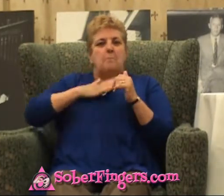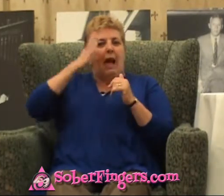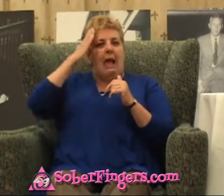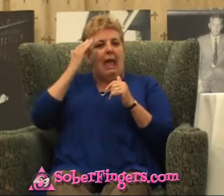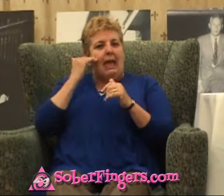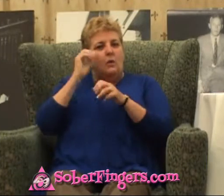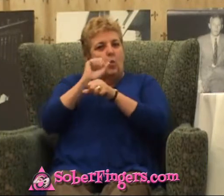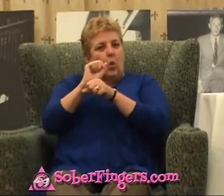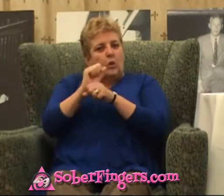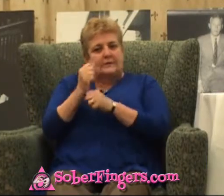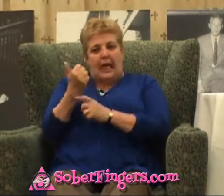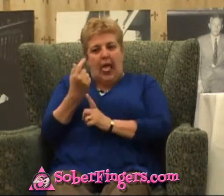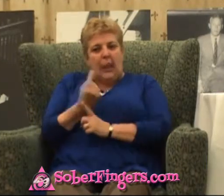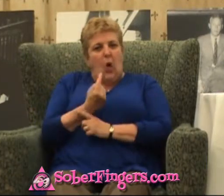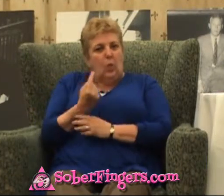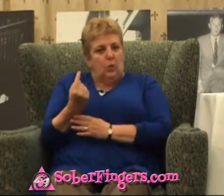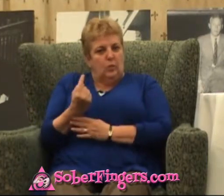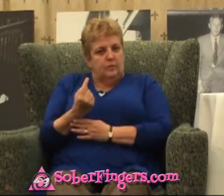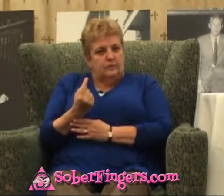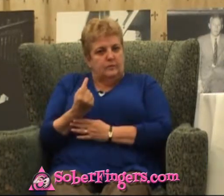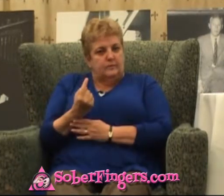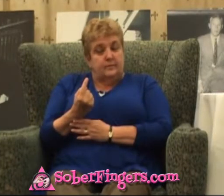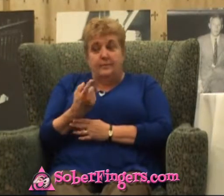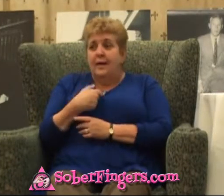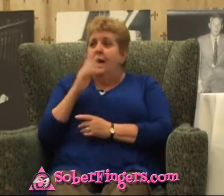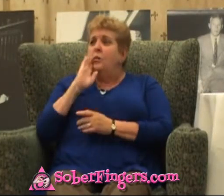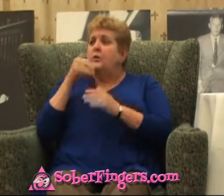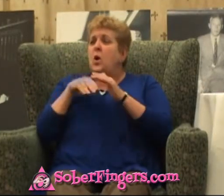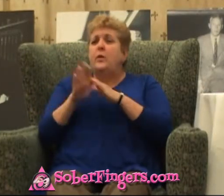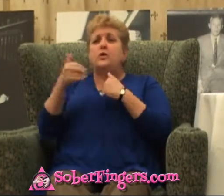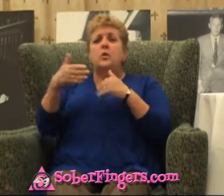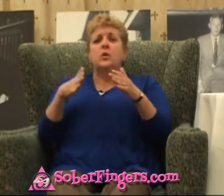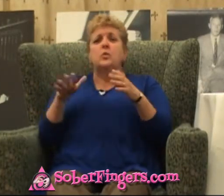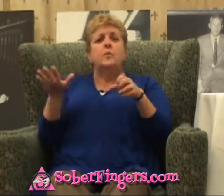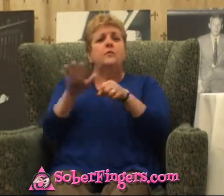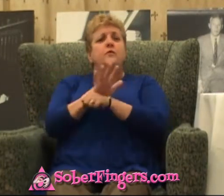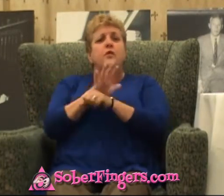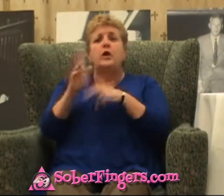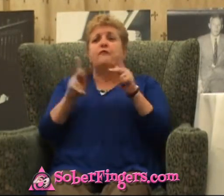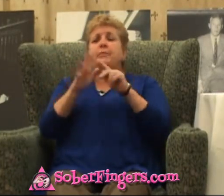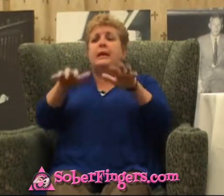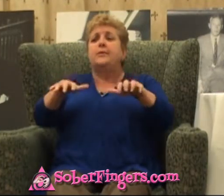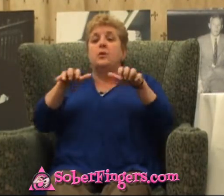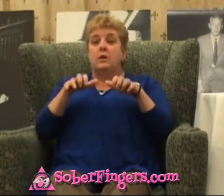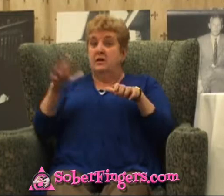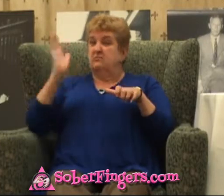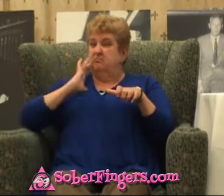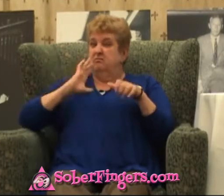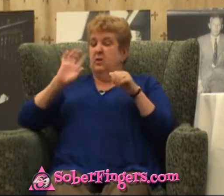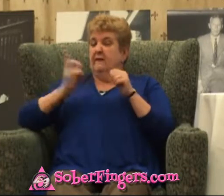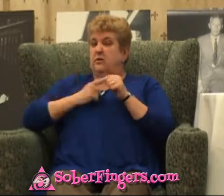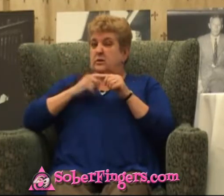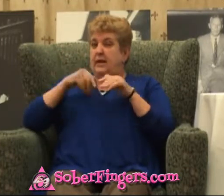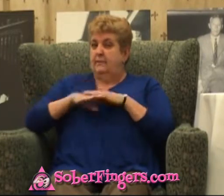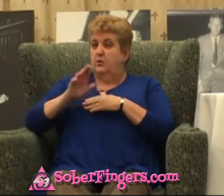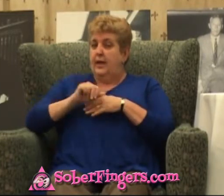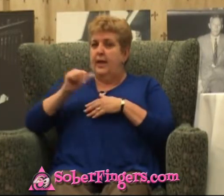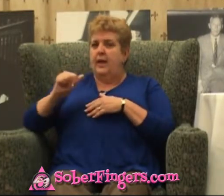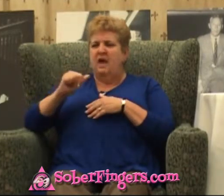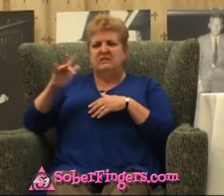you know? And I would walk into a room full of people at that point in my life, and I was so full of self-centered fear and self-pity that I literally believed I could